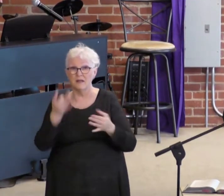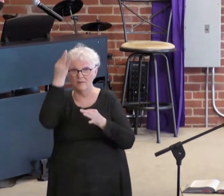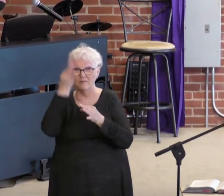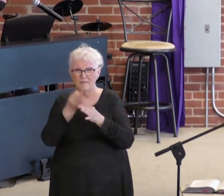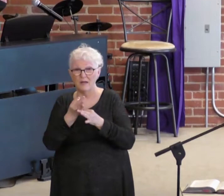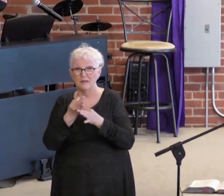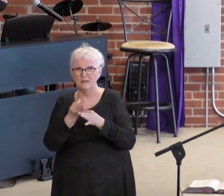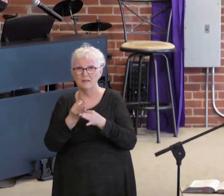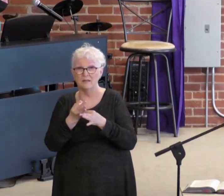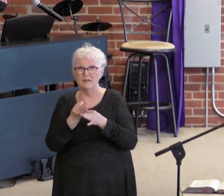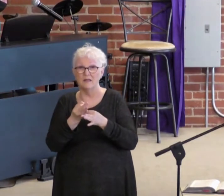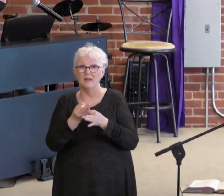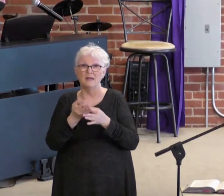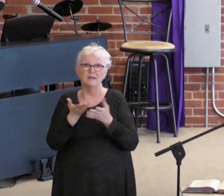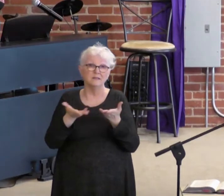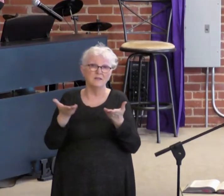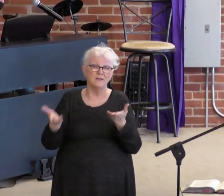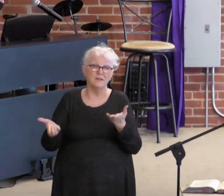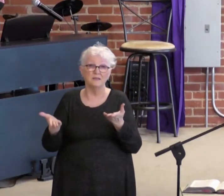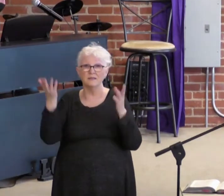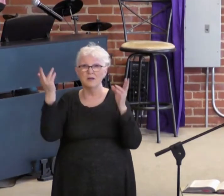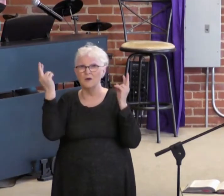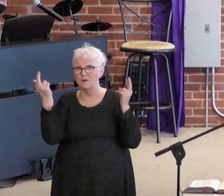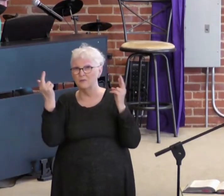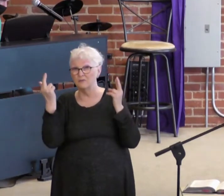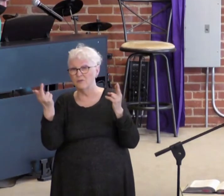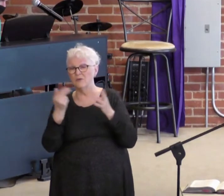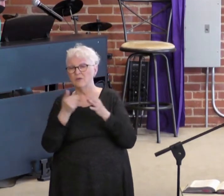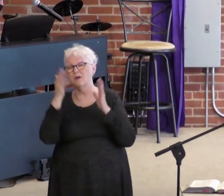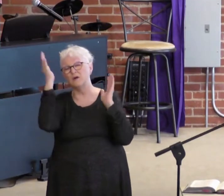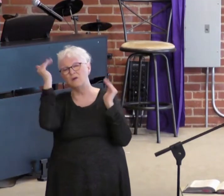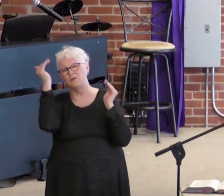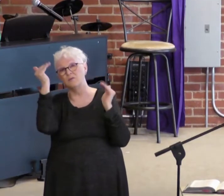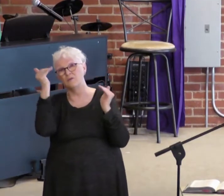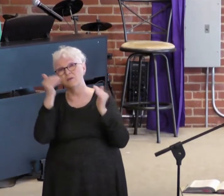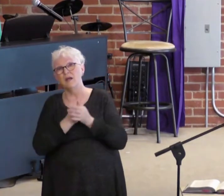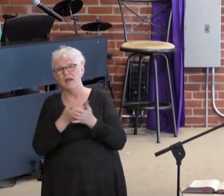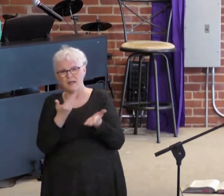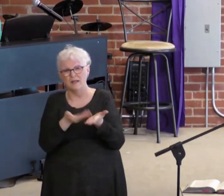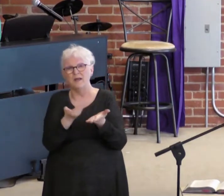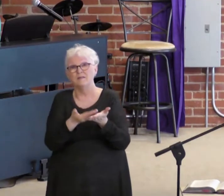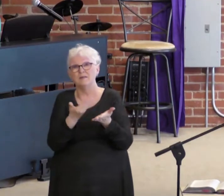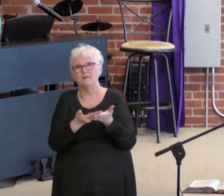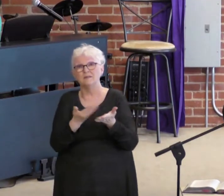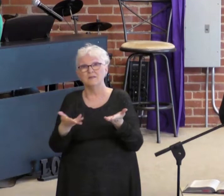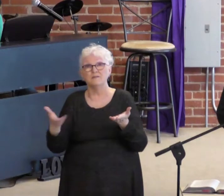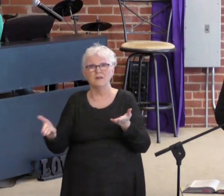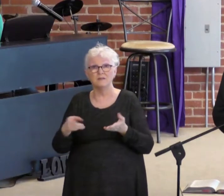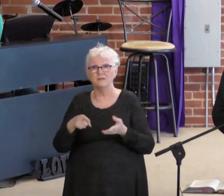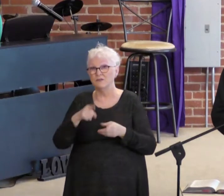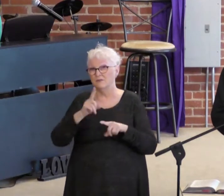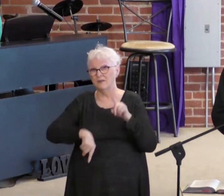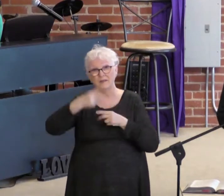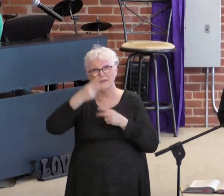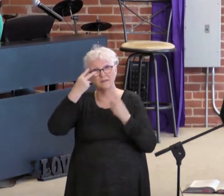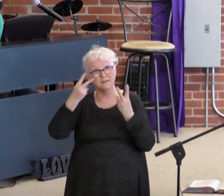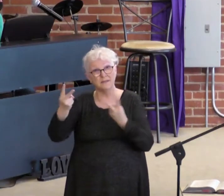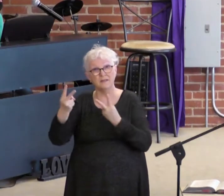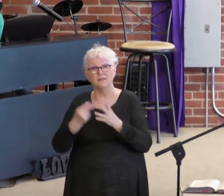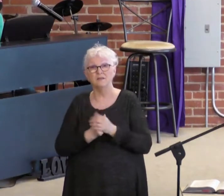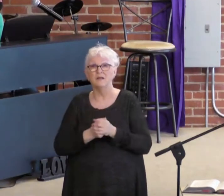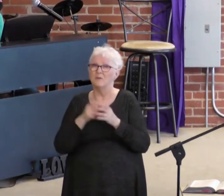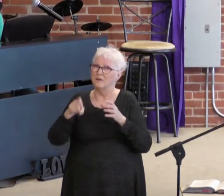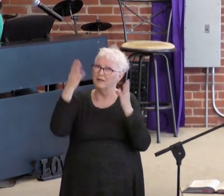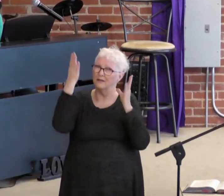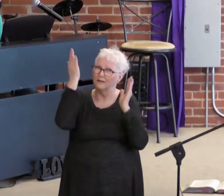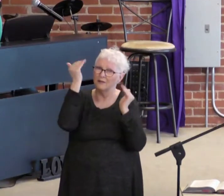the substance of things hoped for and the evidence of things that you cannot see. We need faith right now, right? We need